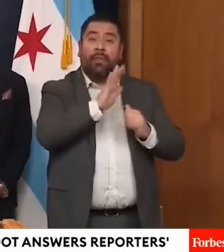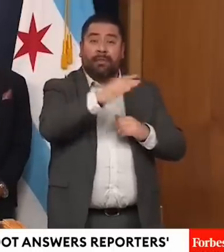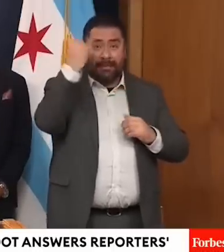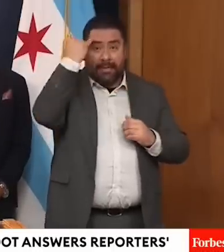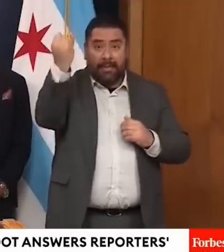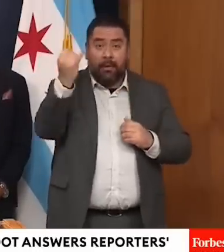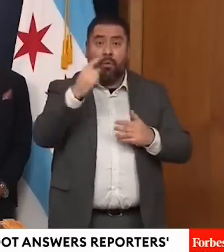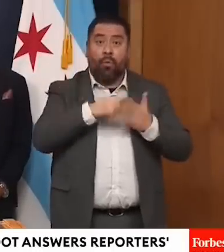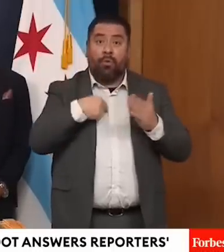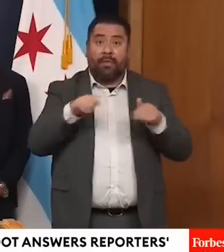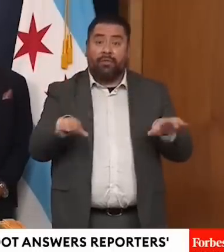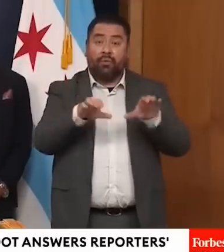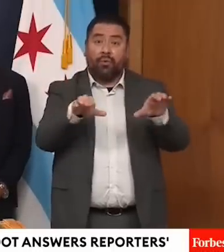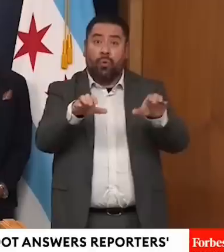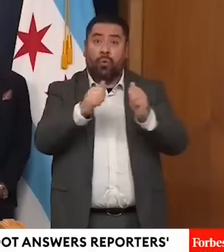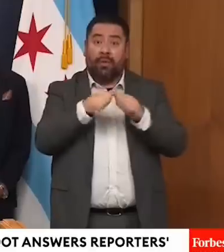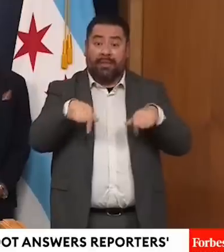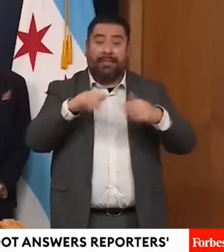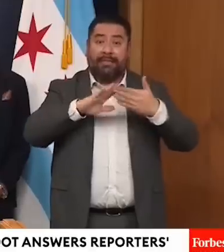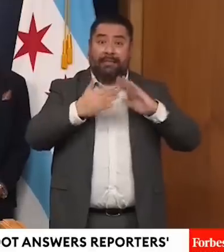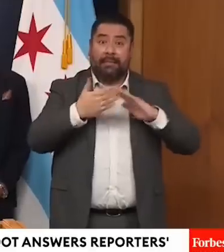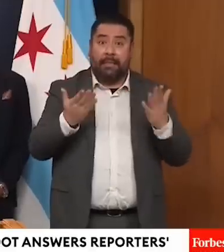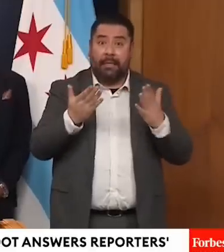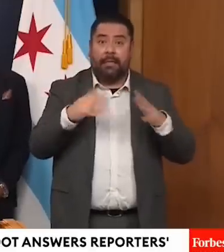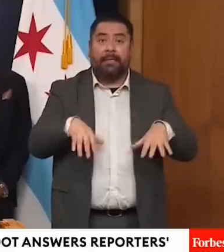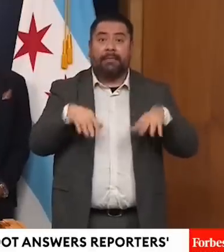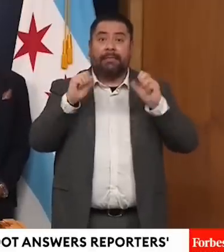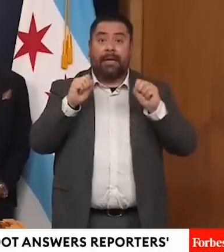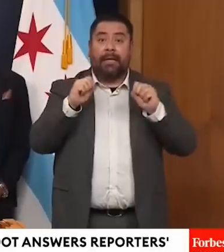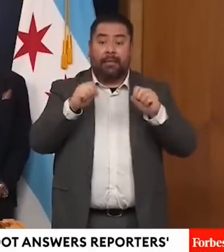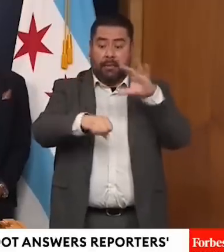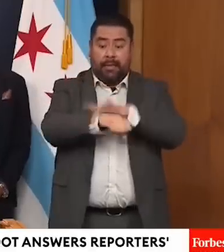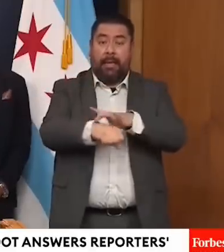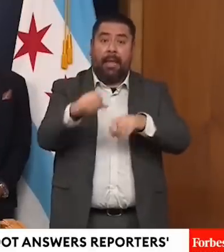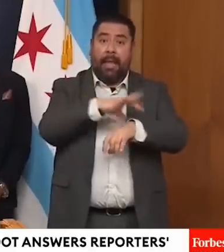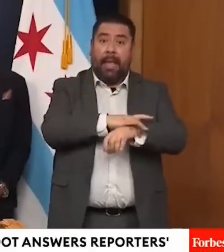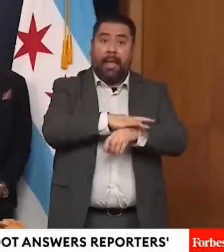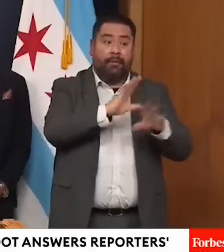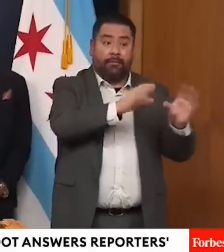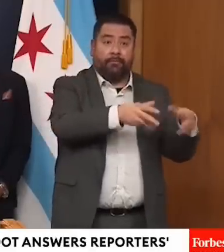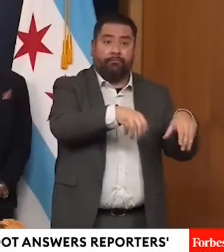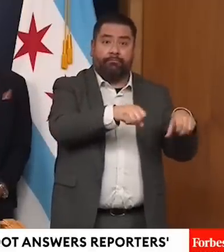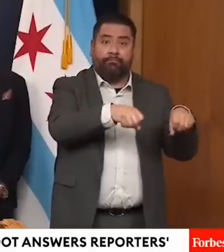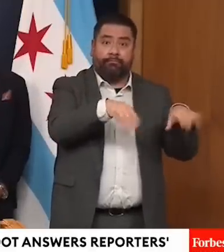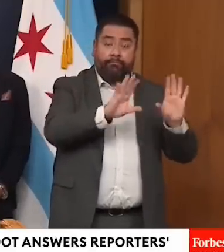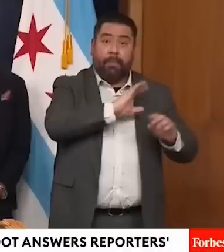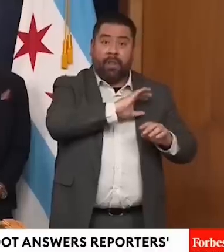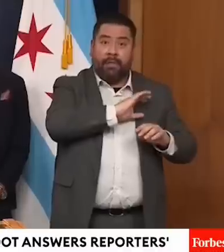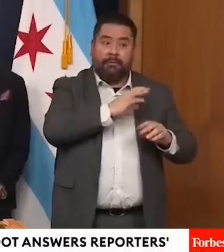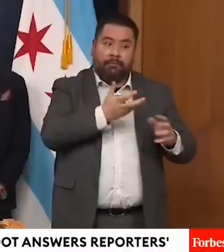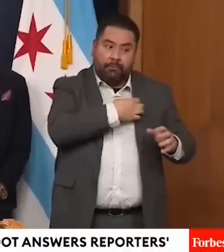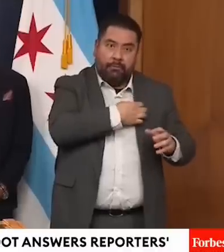notion that what we need to be doing in the city is taking the handcuffs off of our police and urging them to